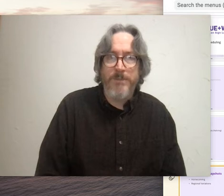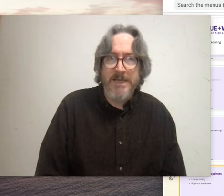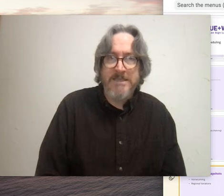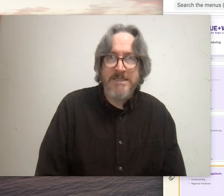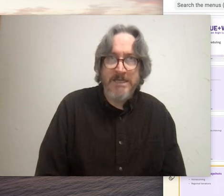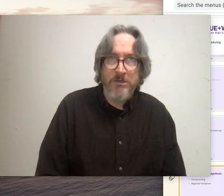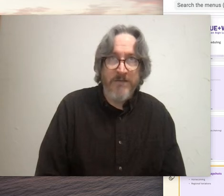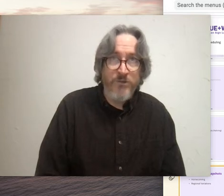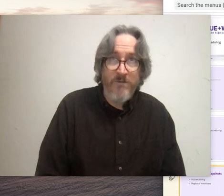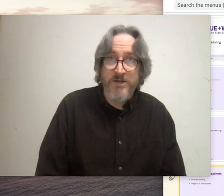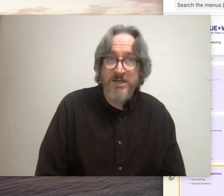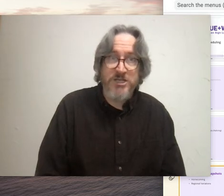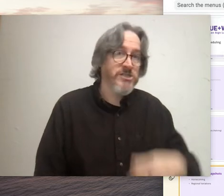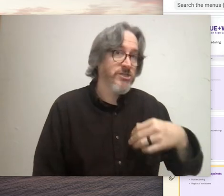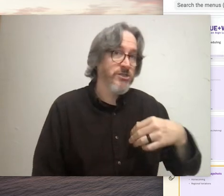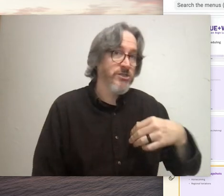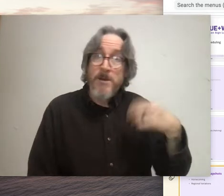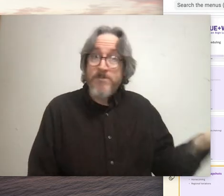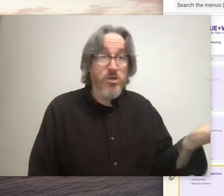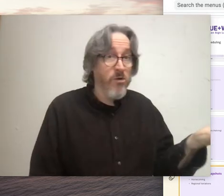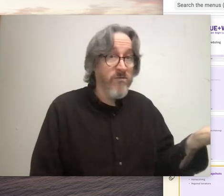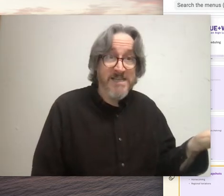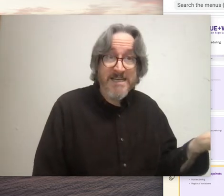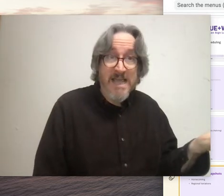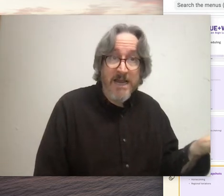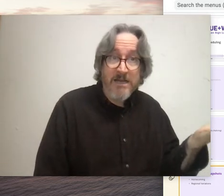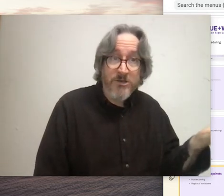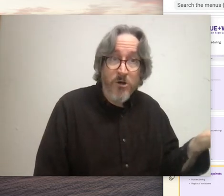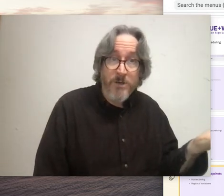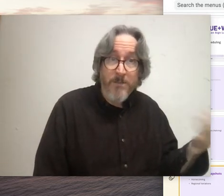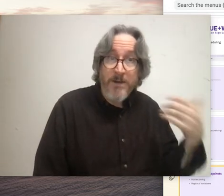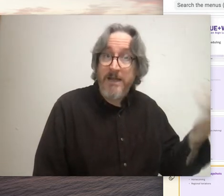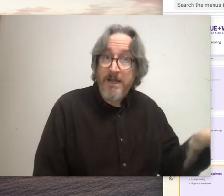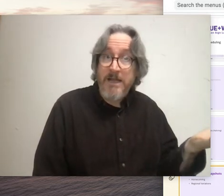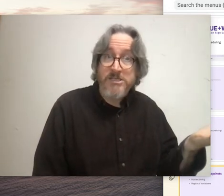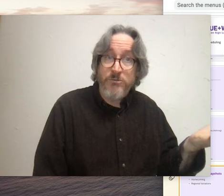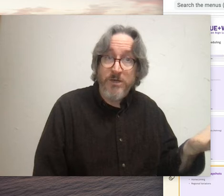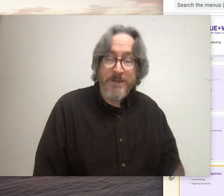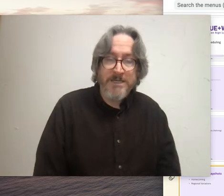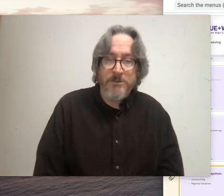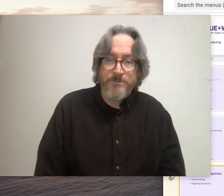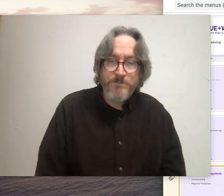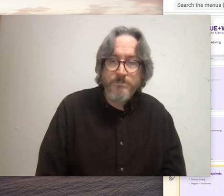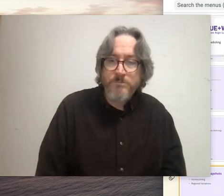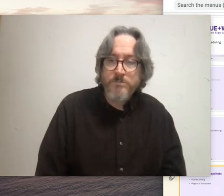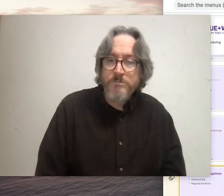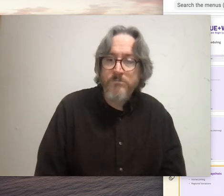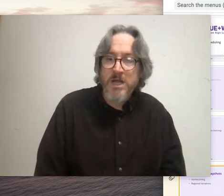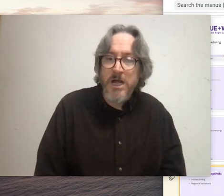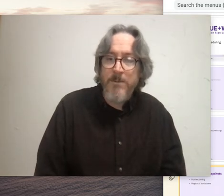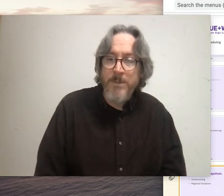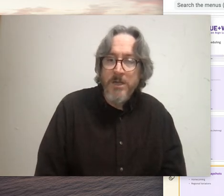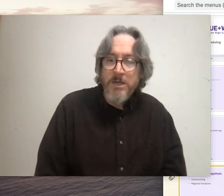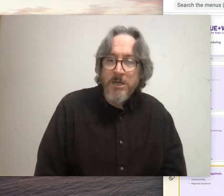pretty big deal. If you ever get a chance to go visit Gallaudet at their homecoming, it's a really big deal.